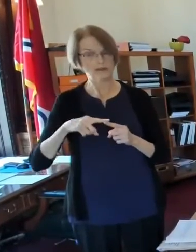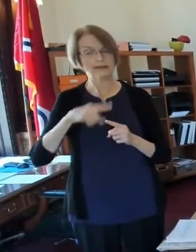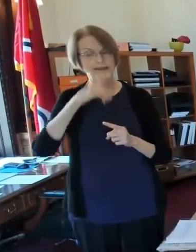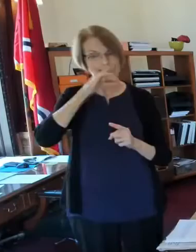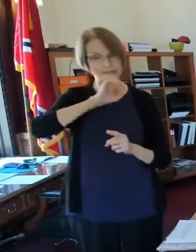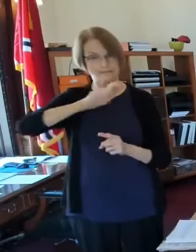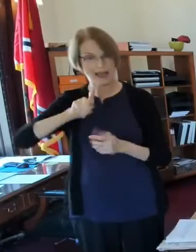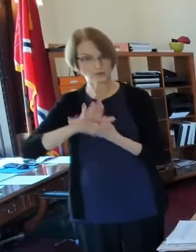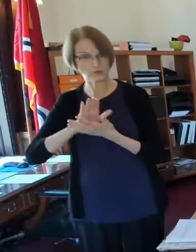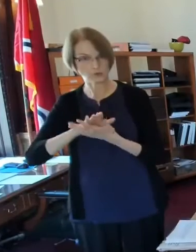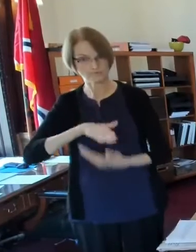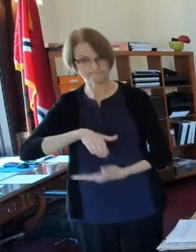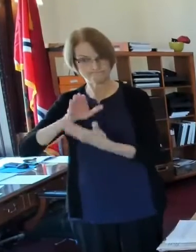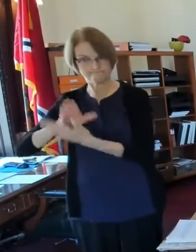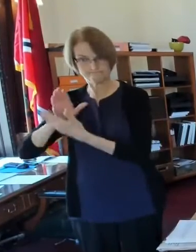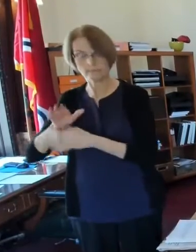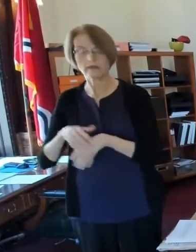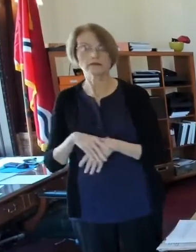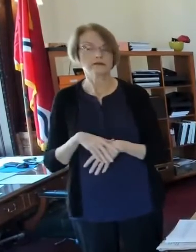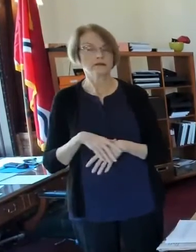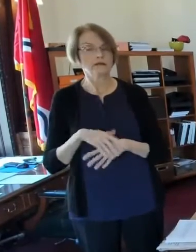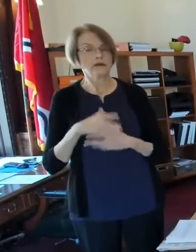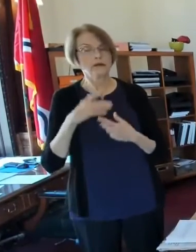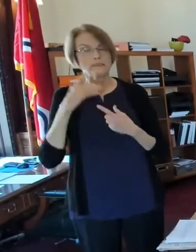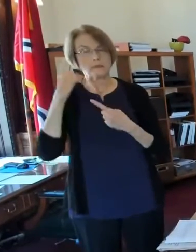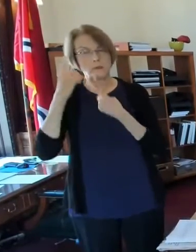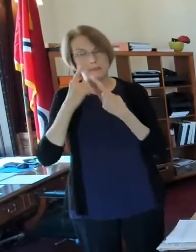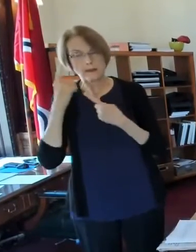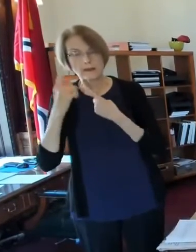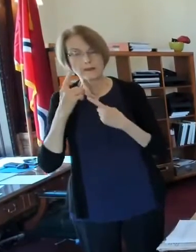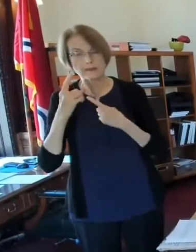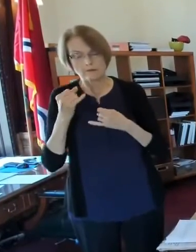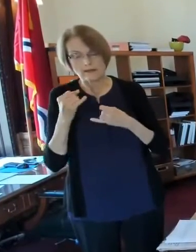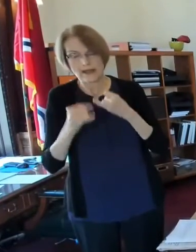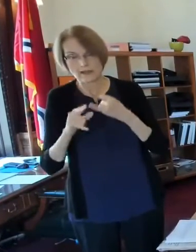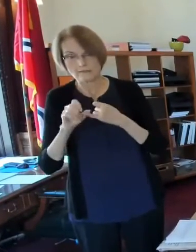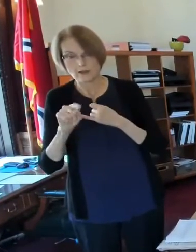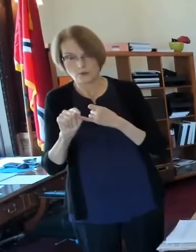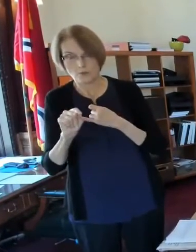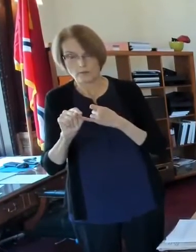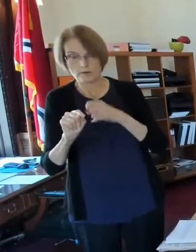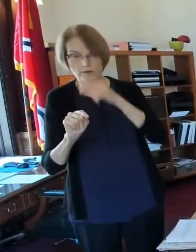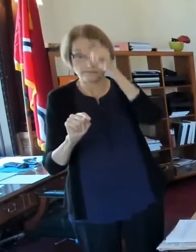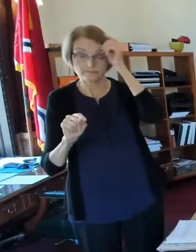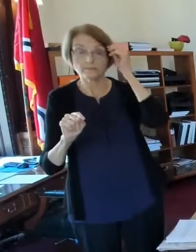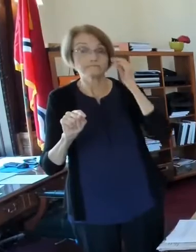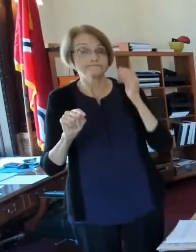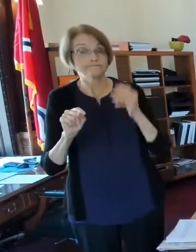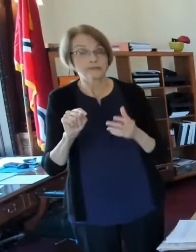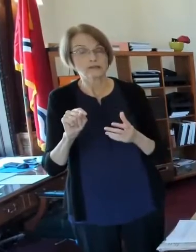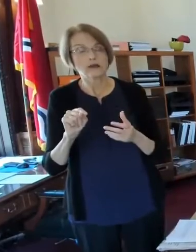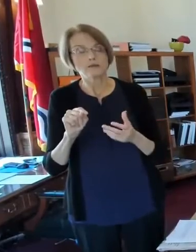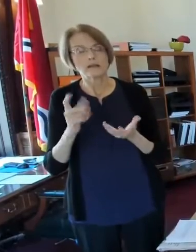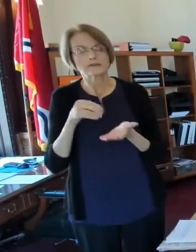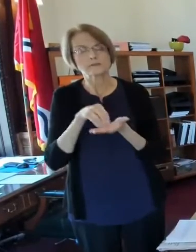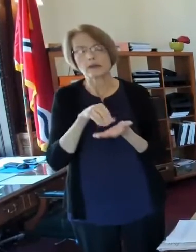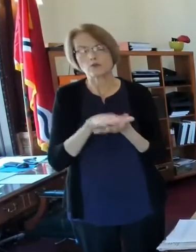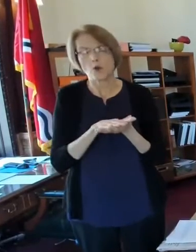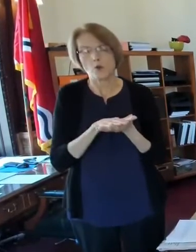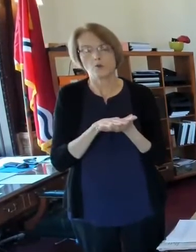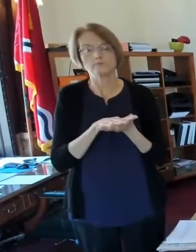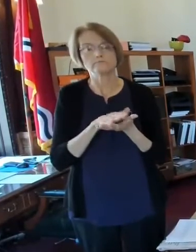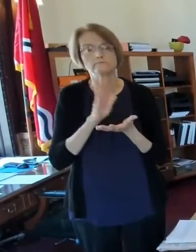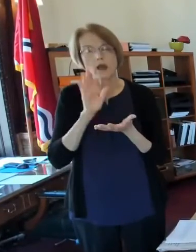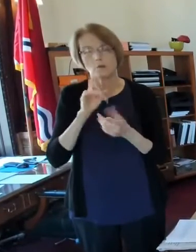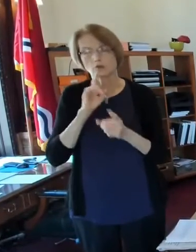know that they were looking at a date towards the end of October, but you know what? Let's make a note of this, and I'll talk